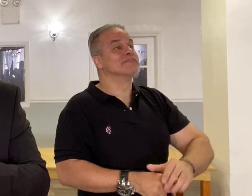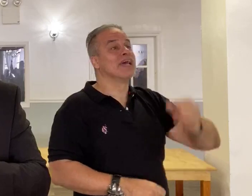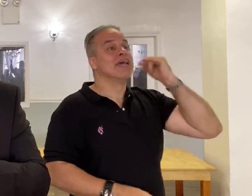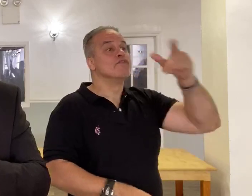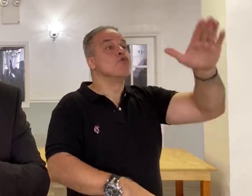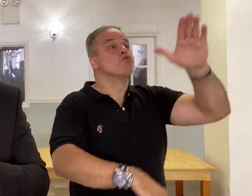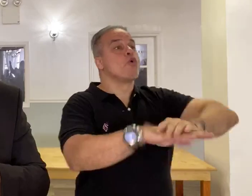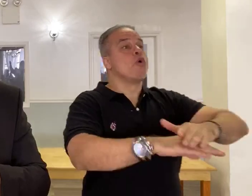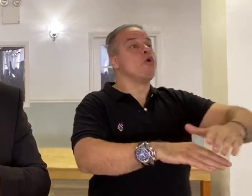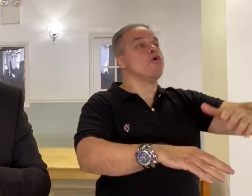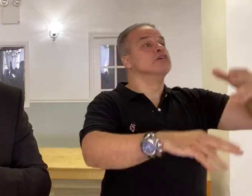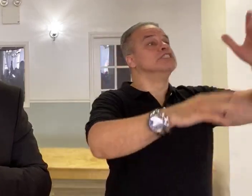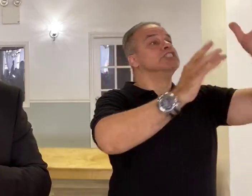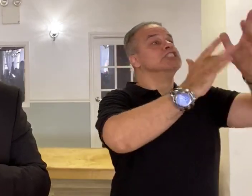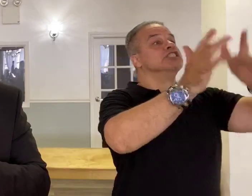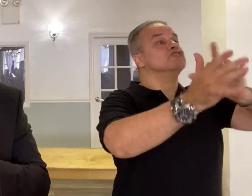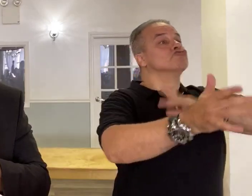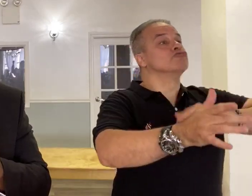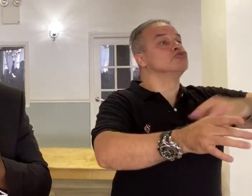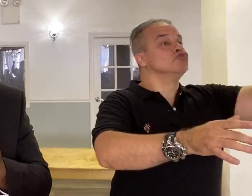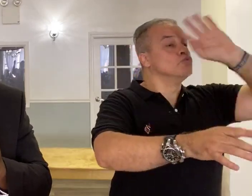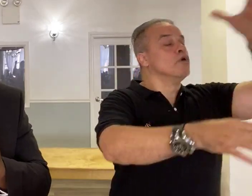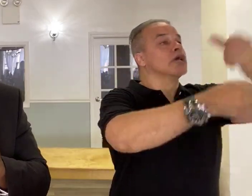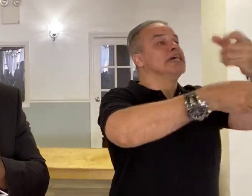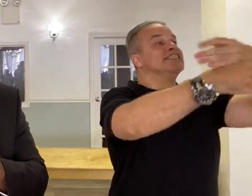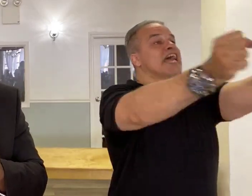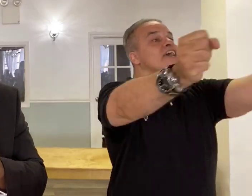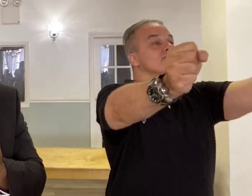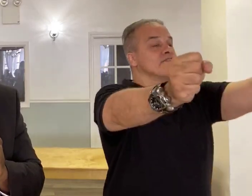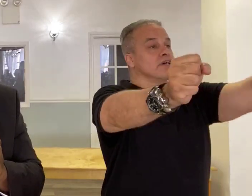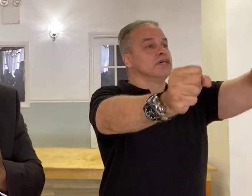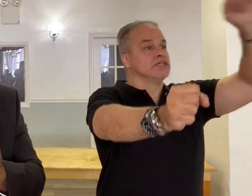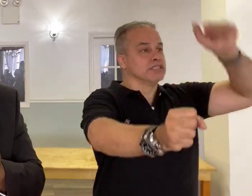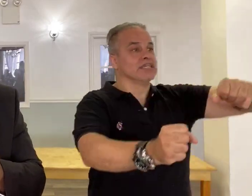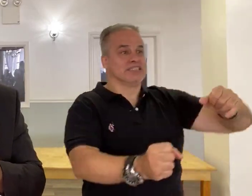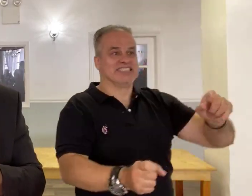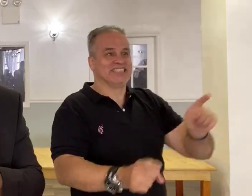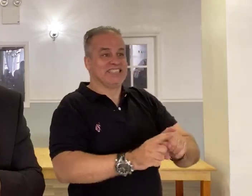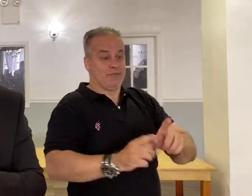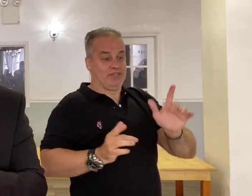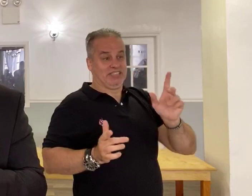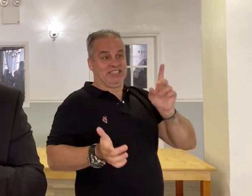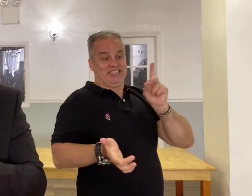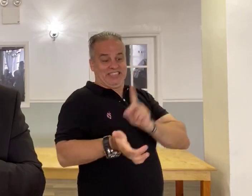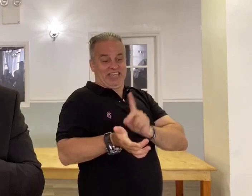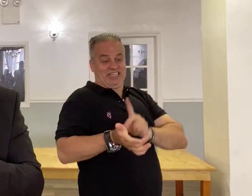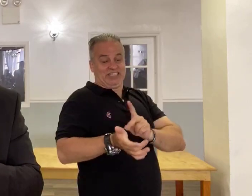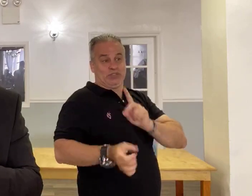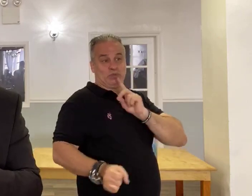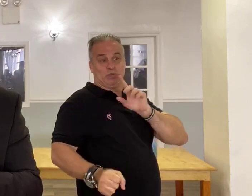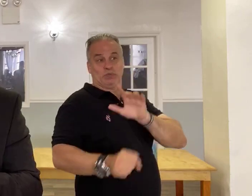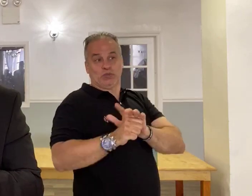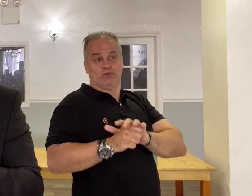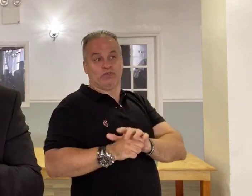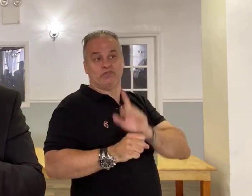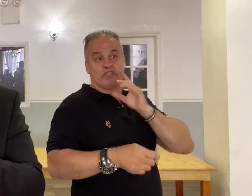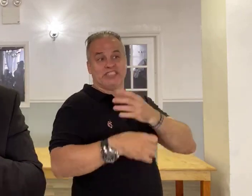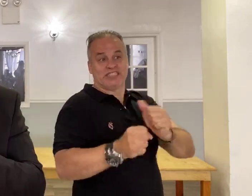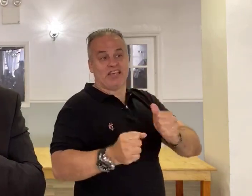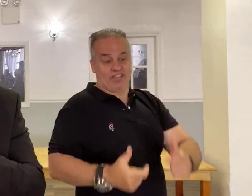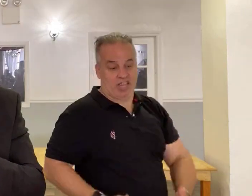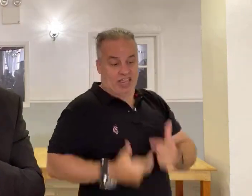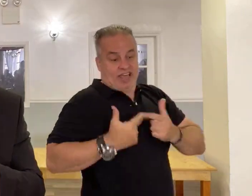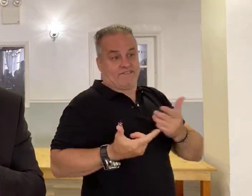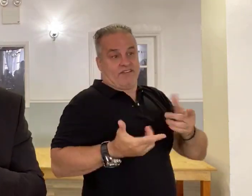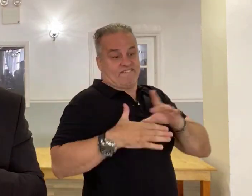Lord shall be saved. If you will call upon him, he will save you. If you would lean on him, he